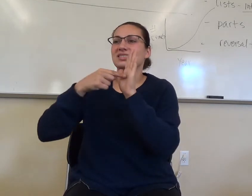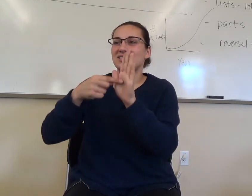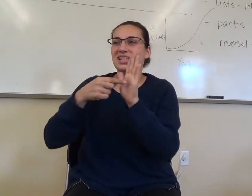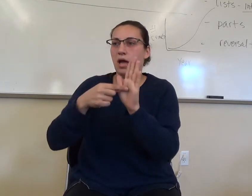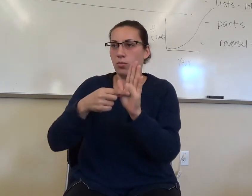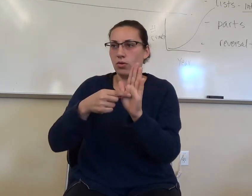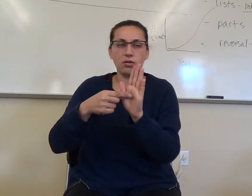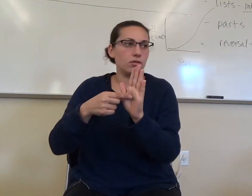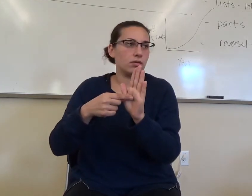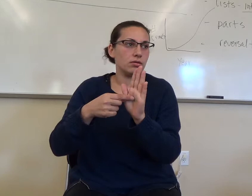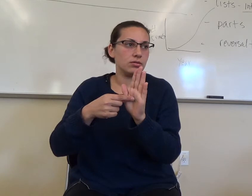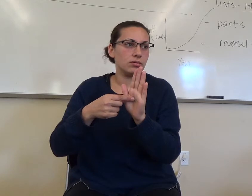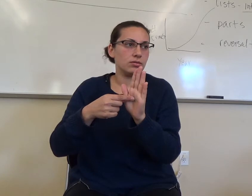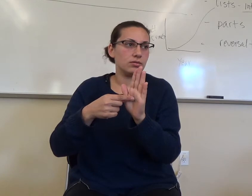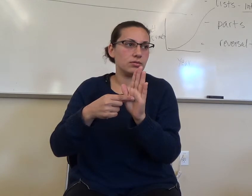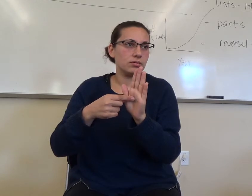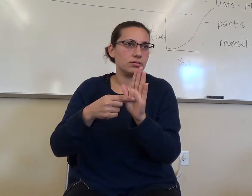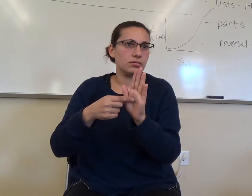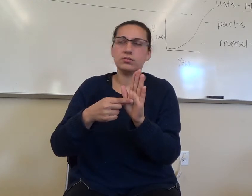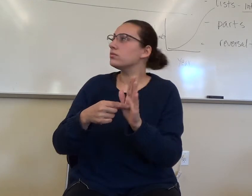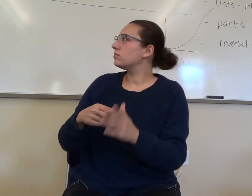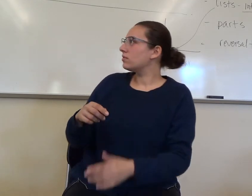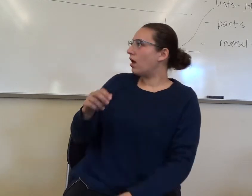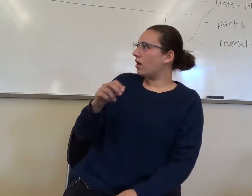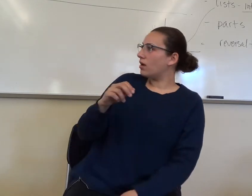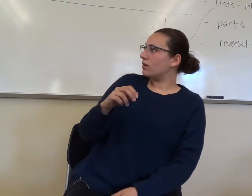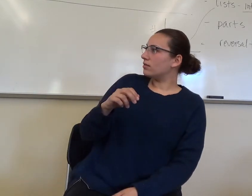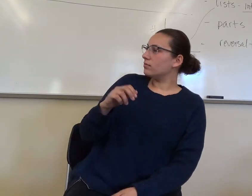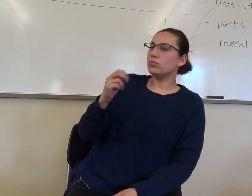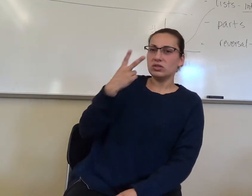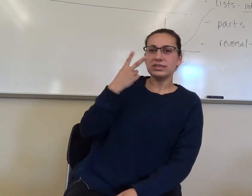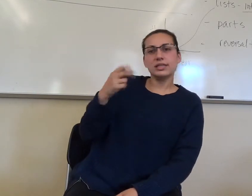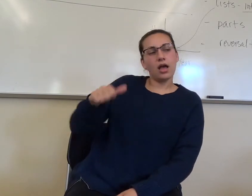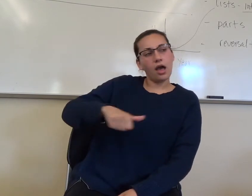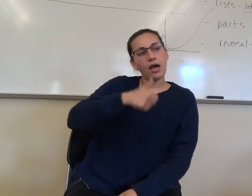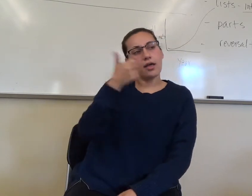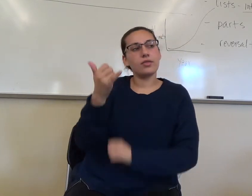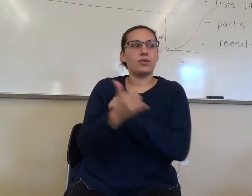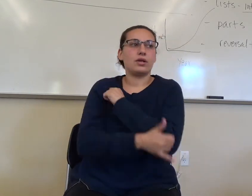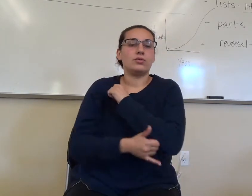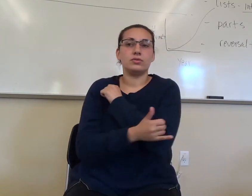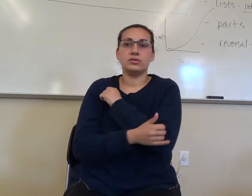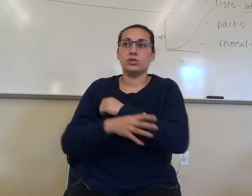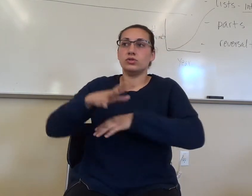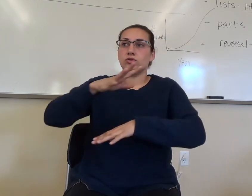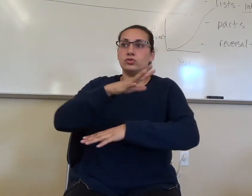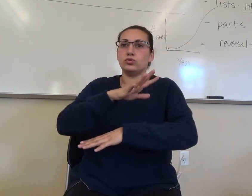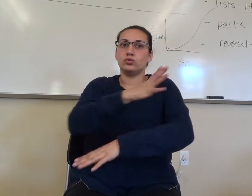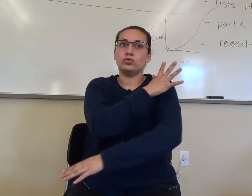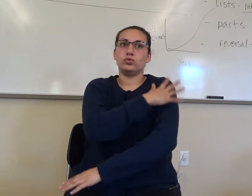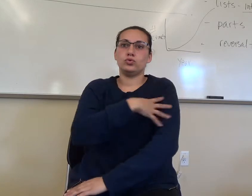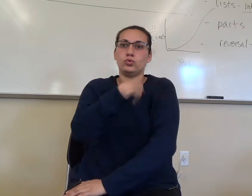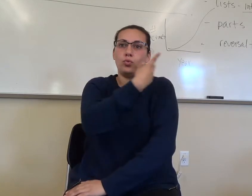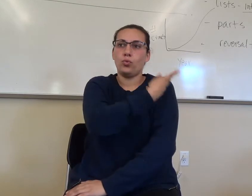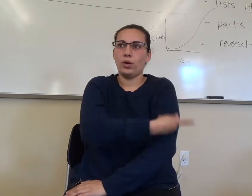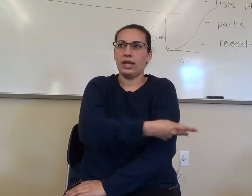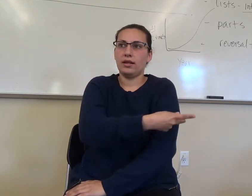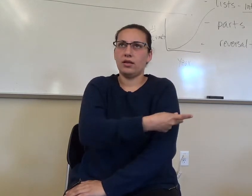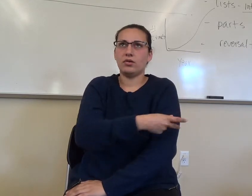seeing this, but I'm seeing the other countries. In Sweden, Germany, and France,